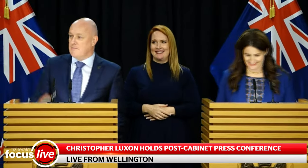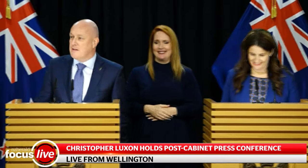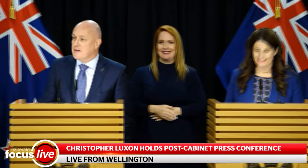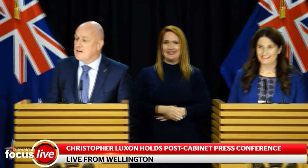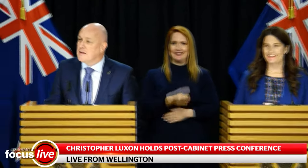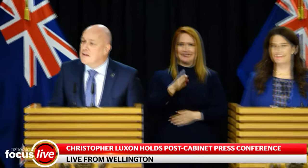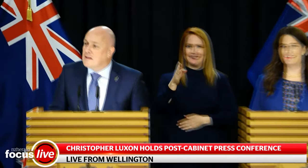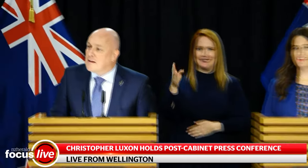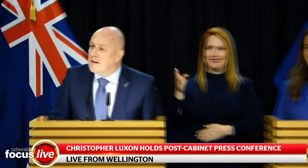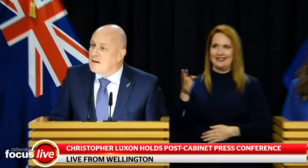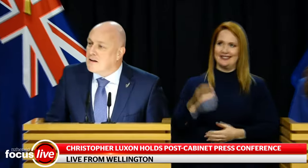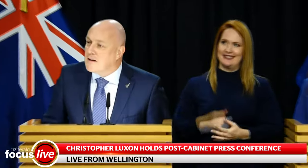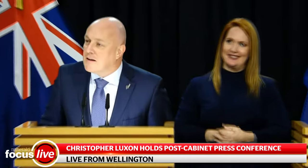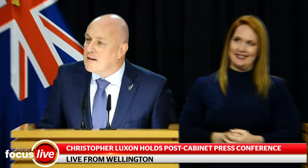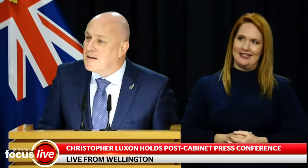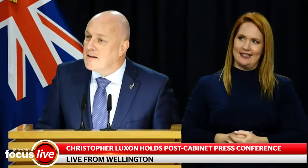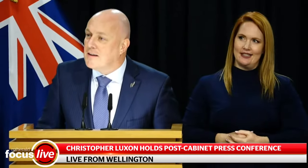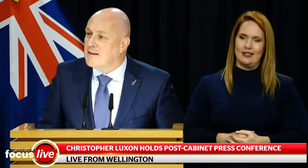just go ahead.